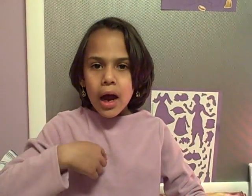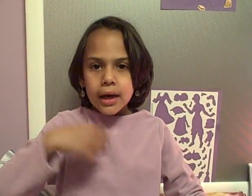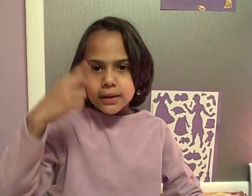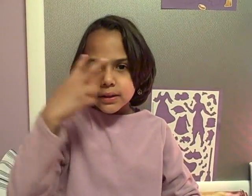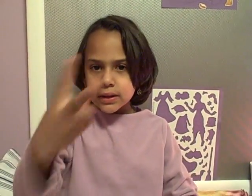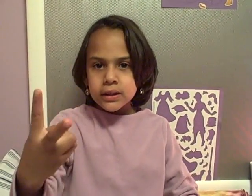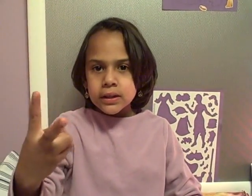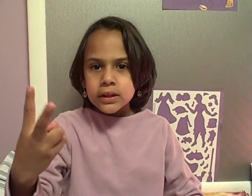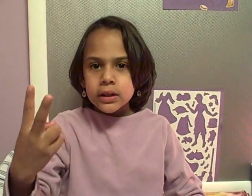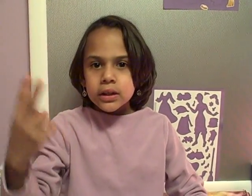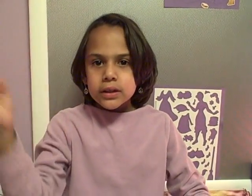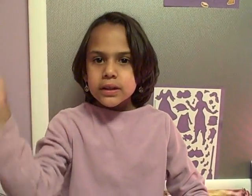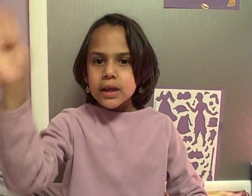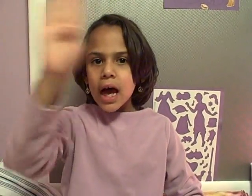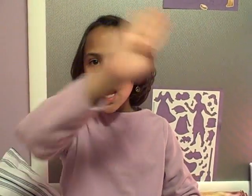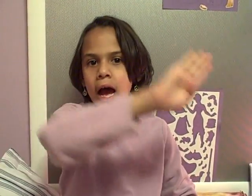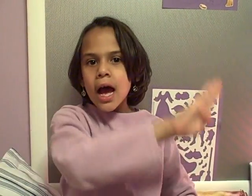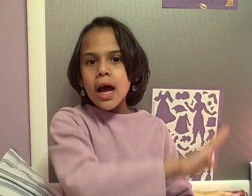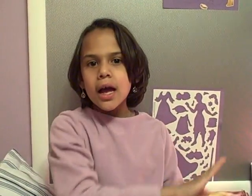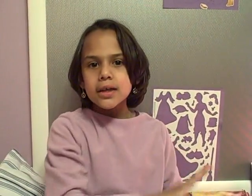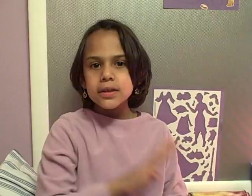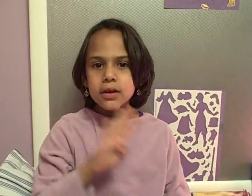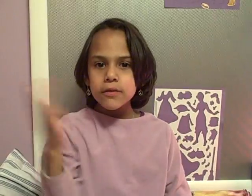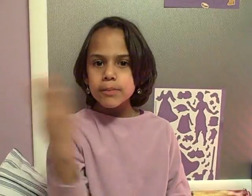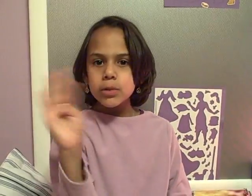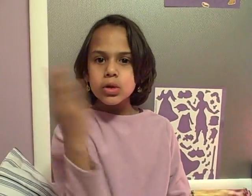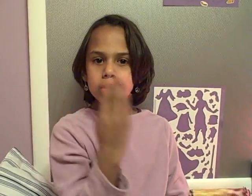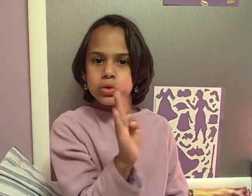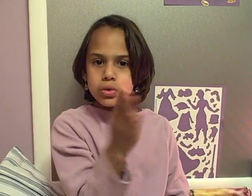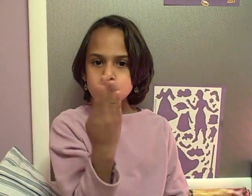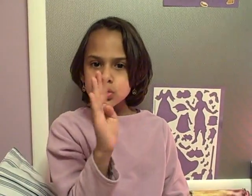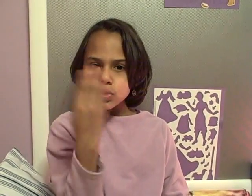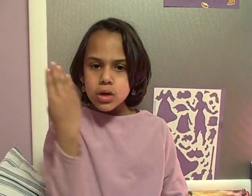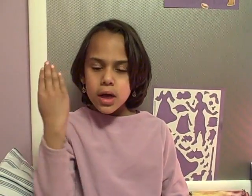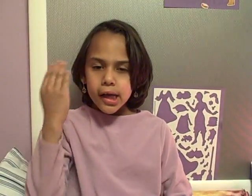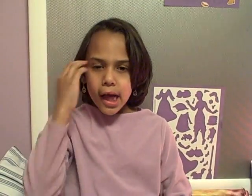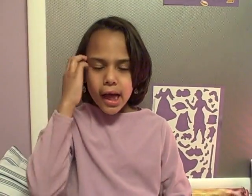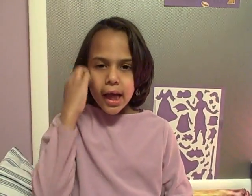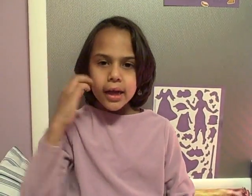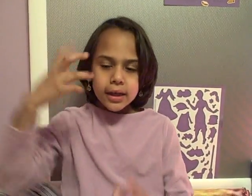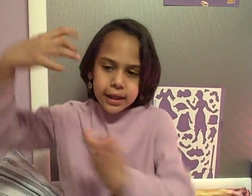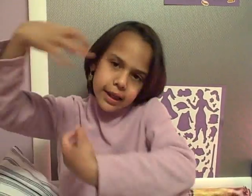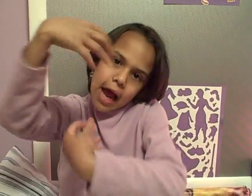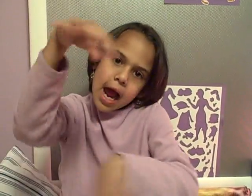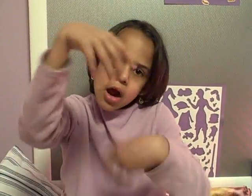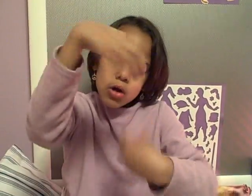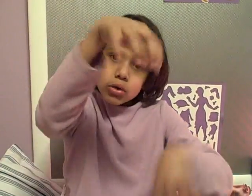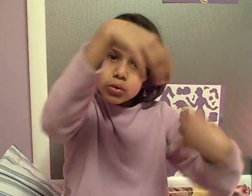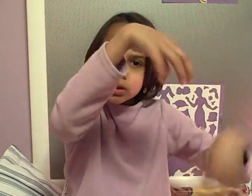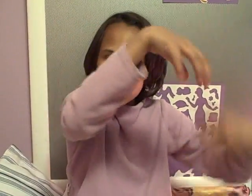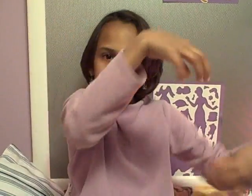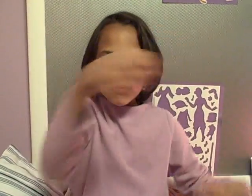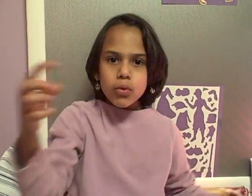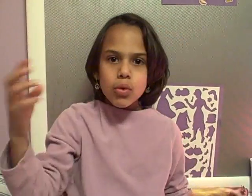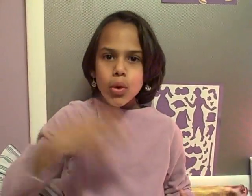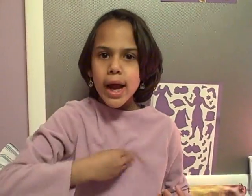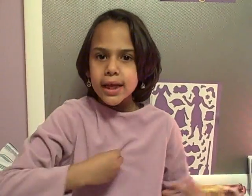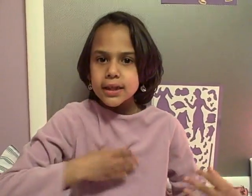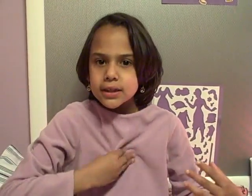I see skies of blue and clouds of white.